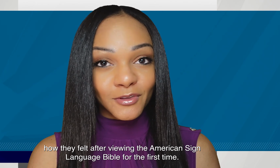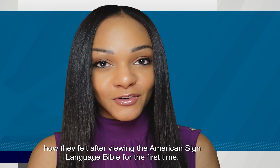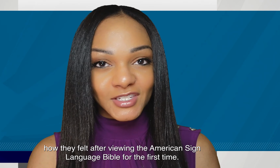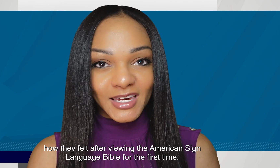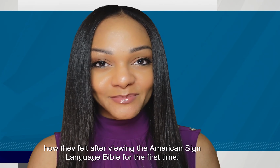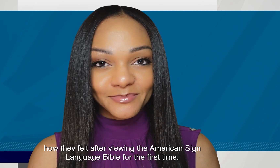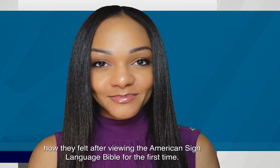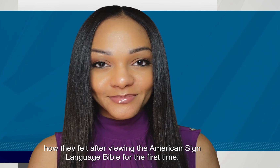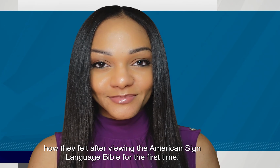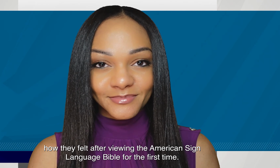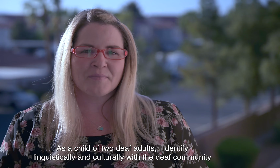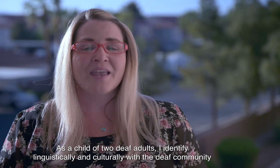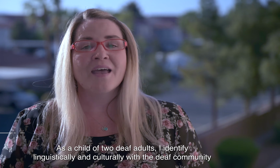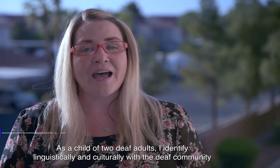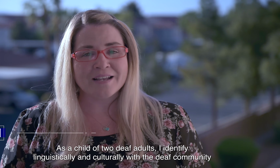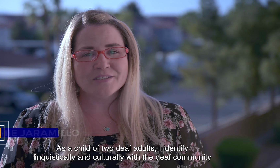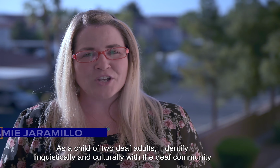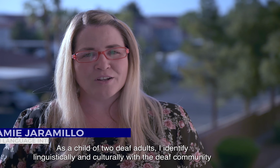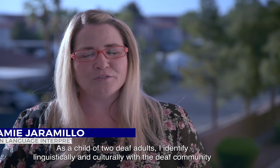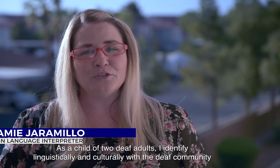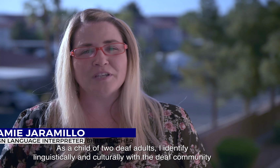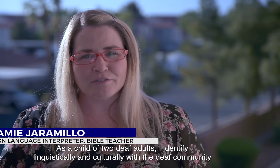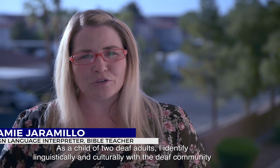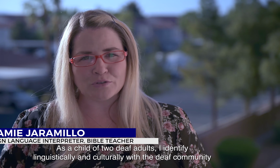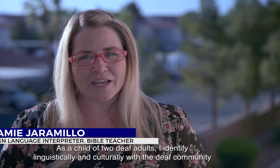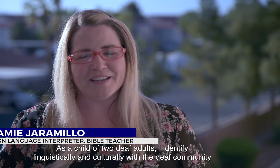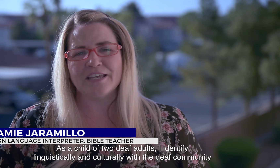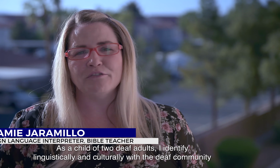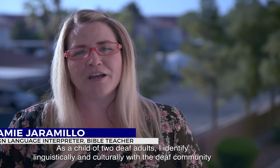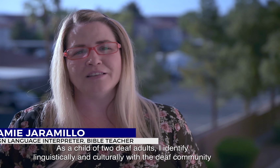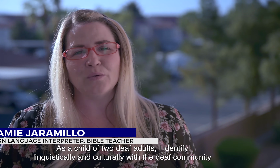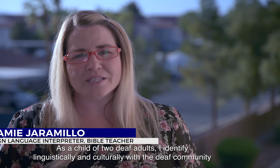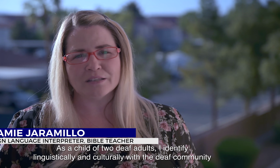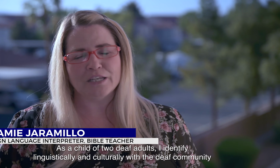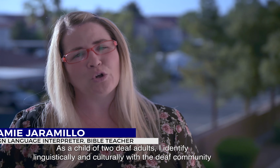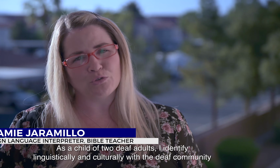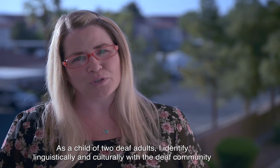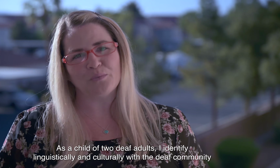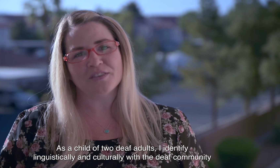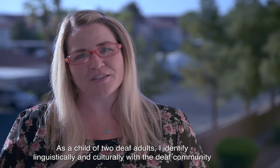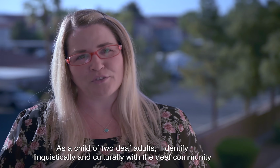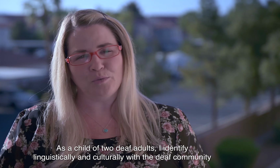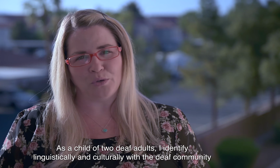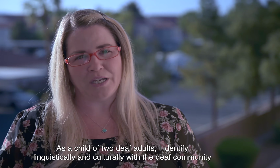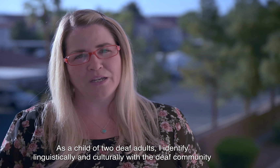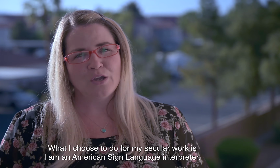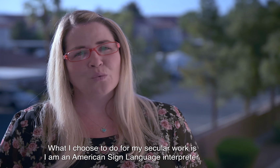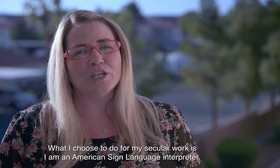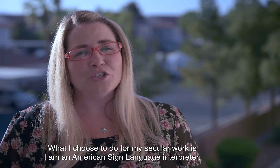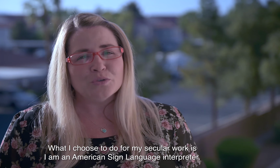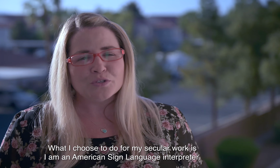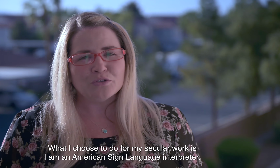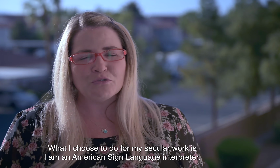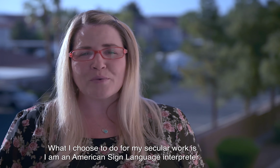Bible for the first time. As a child of two deaf adults, I identify linguistically and culturally with the deaf community.